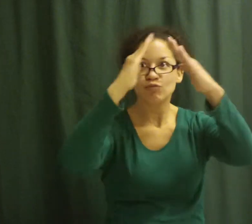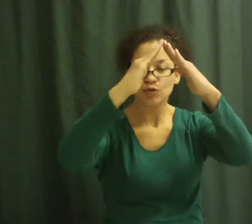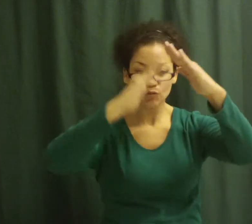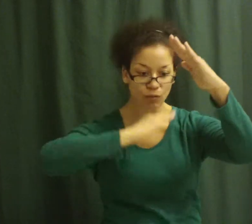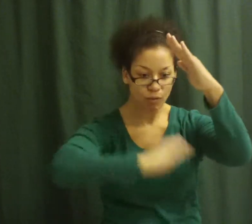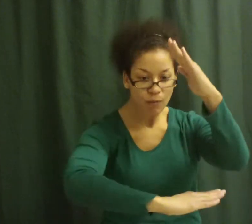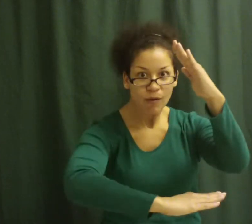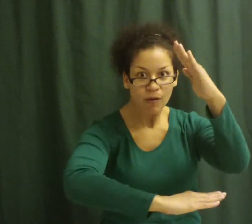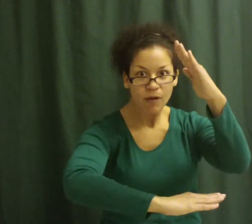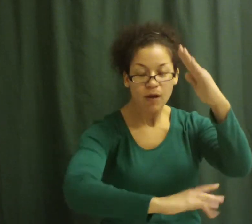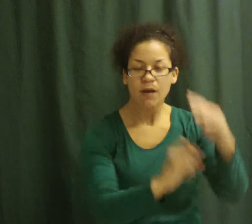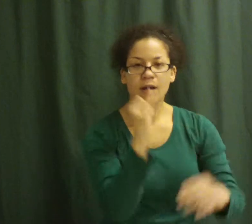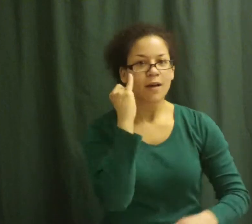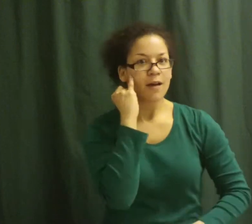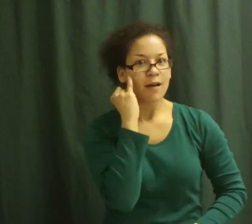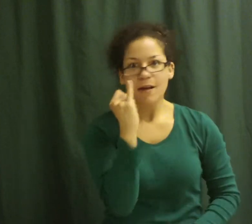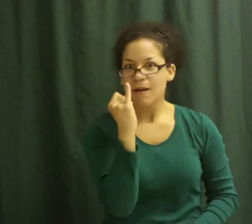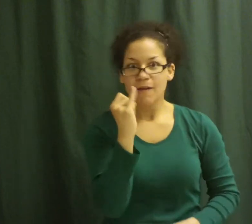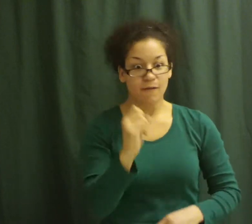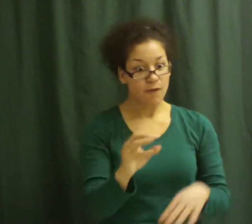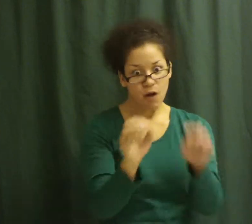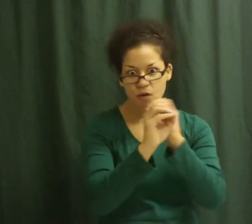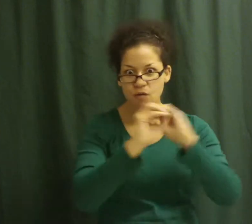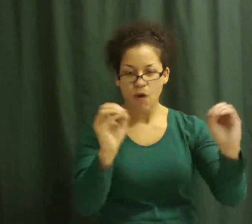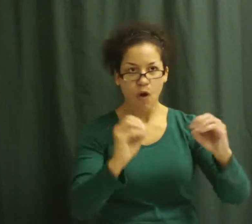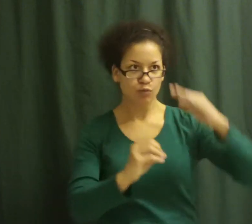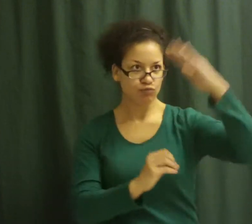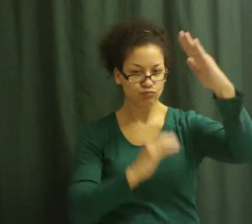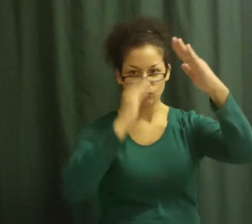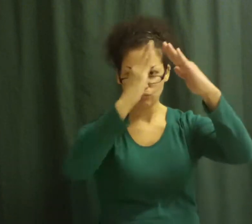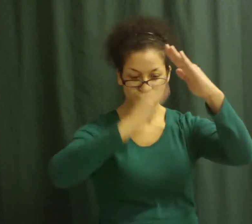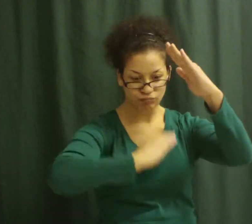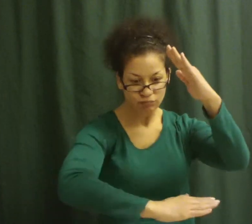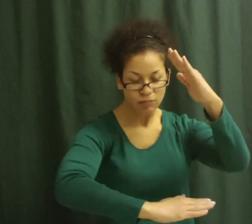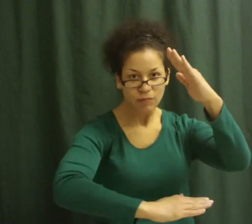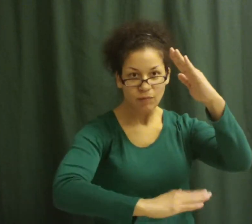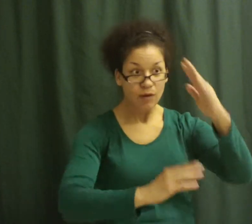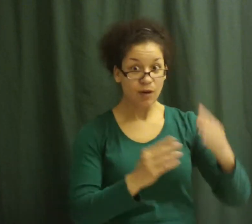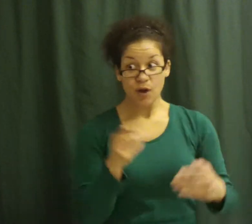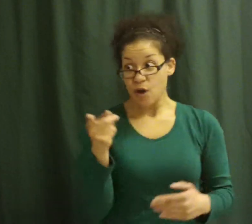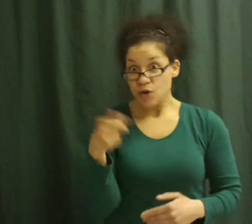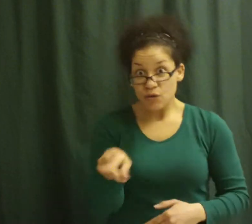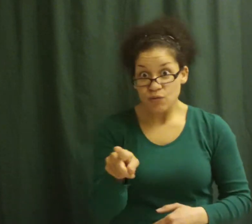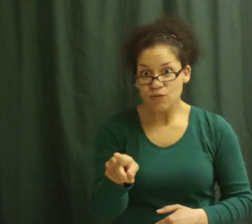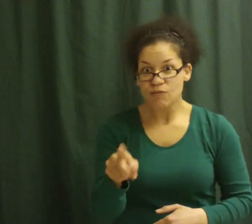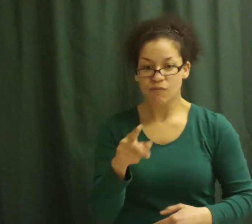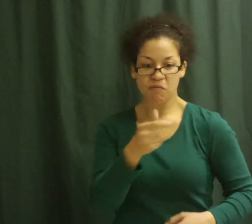stupid and ugly and bad, bad, bad.